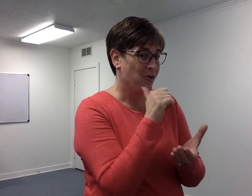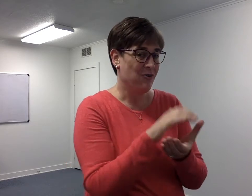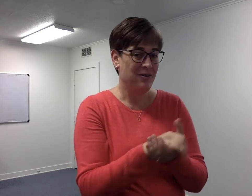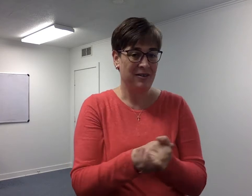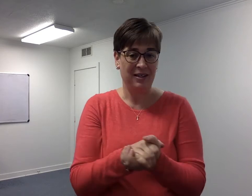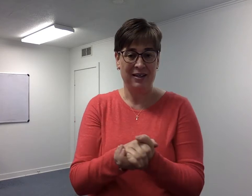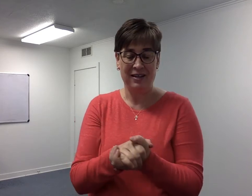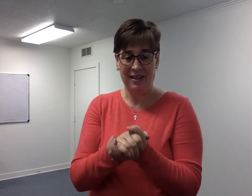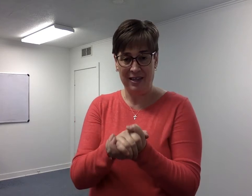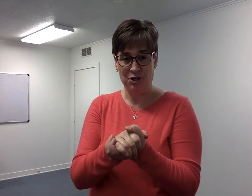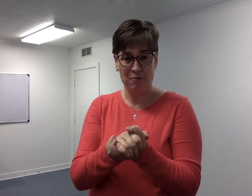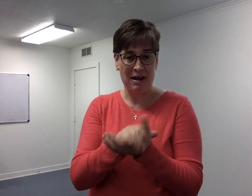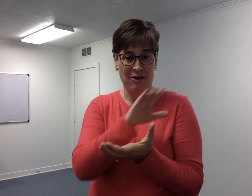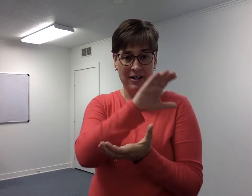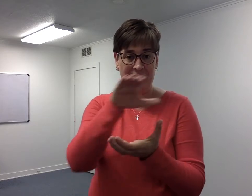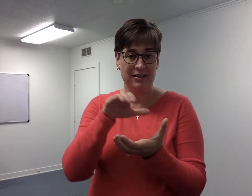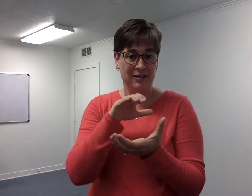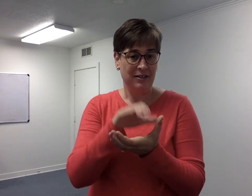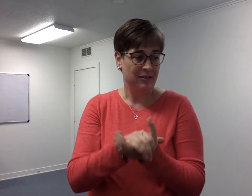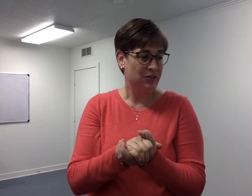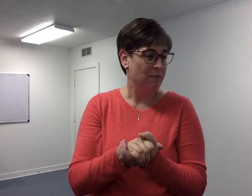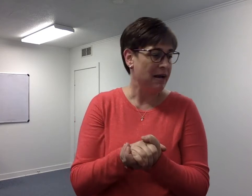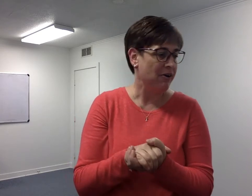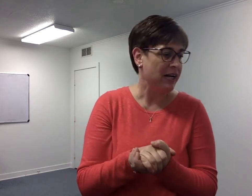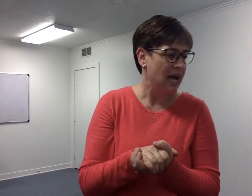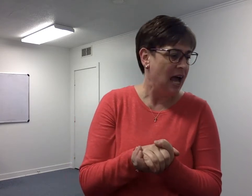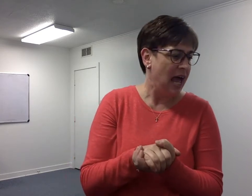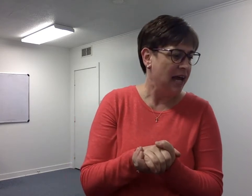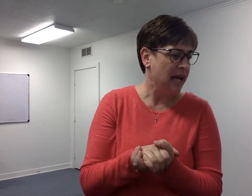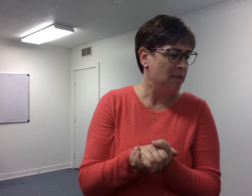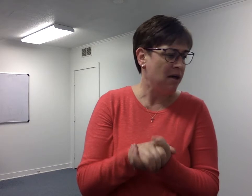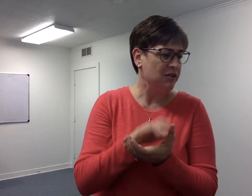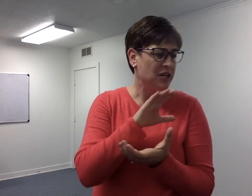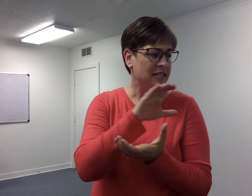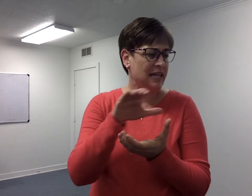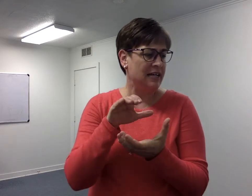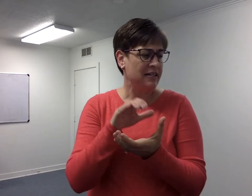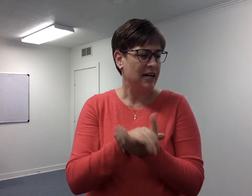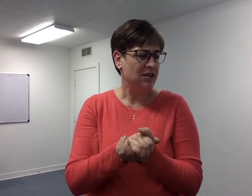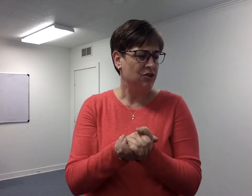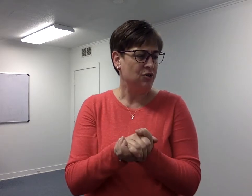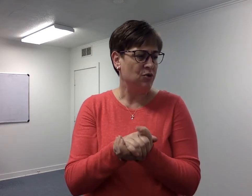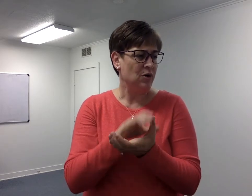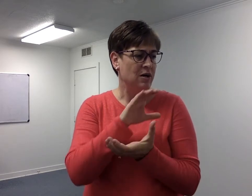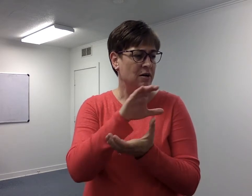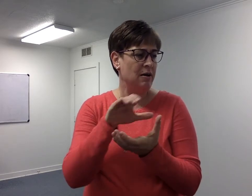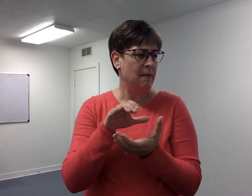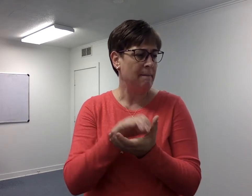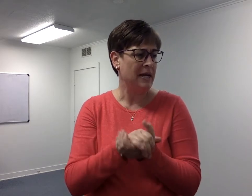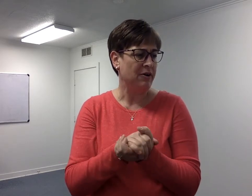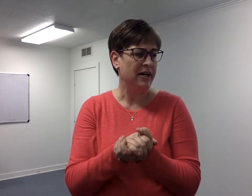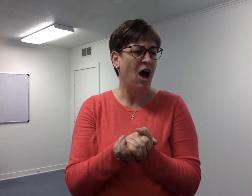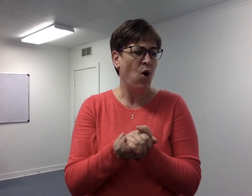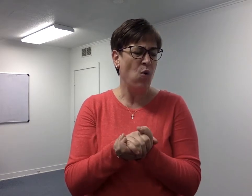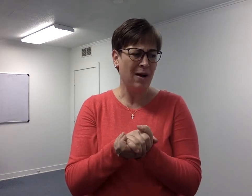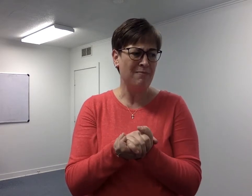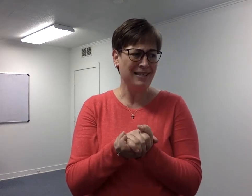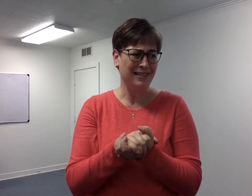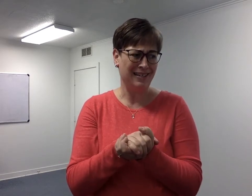Girl. And then you're married. So married. And I apologize. I did not do married. Oh, I'm missing a